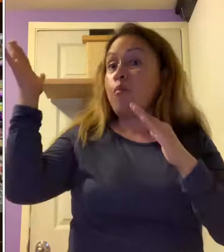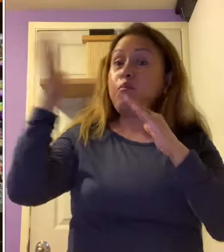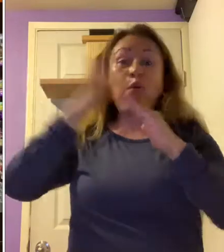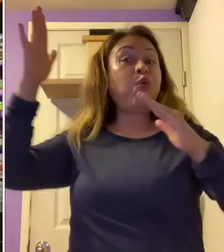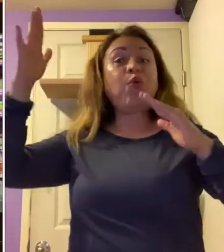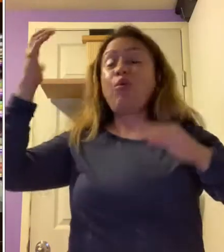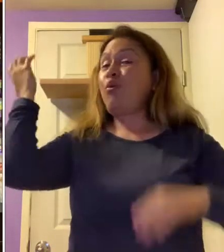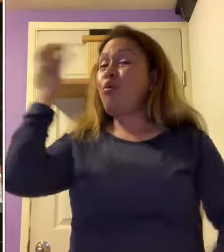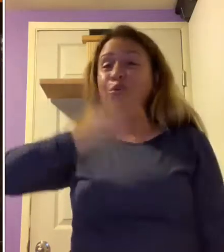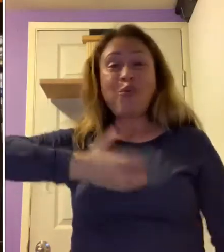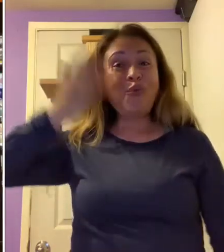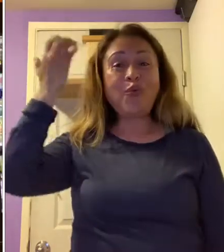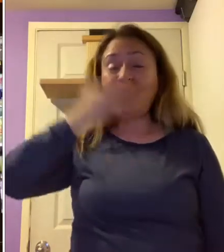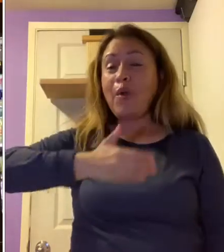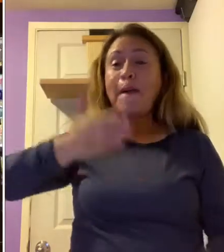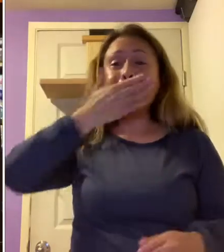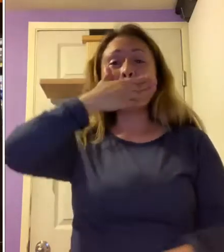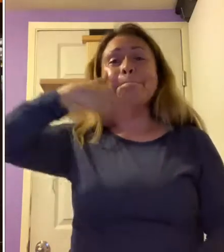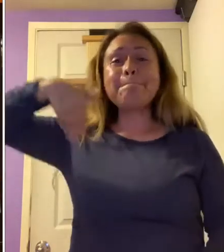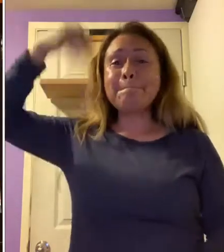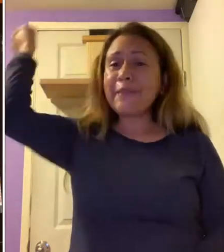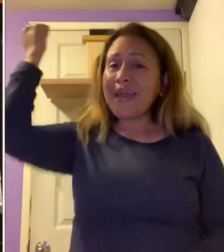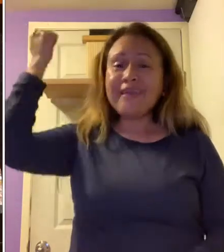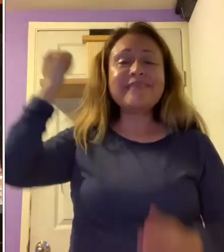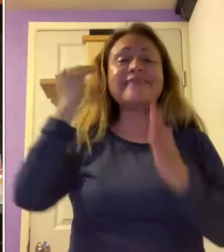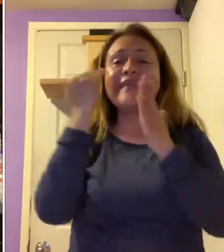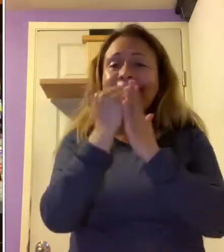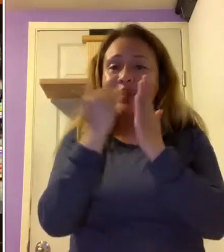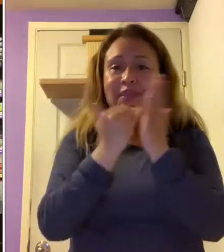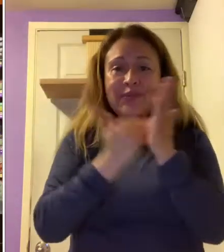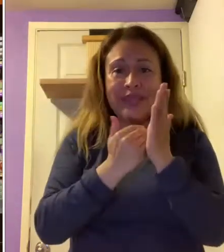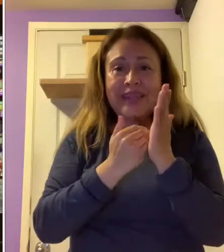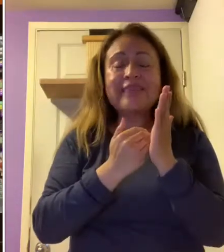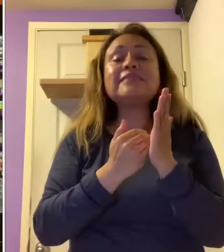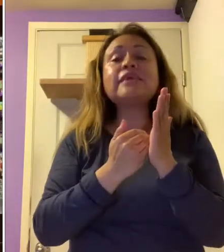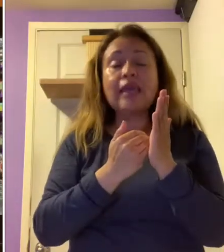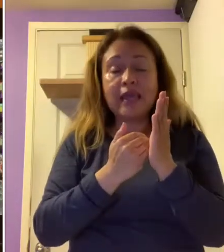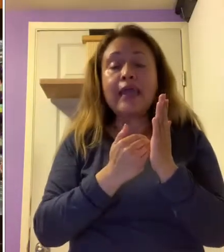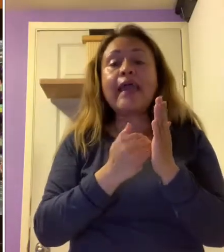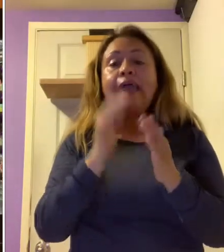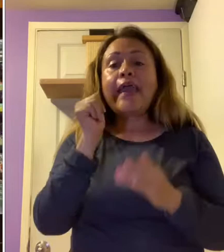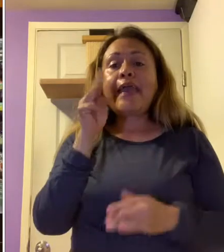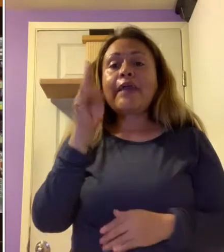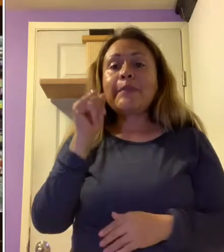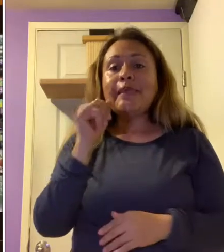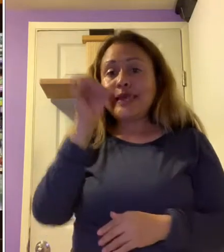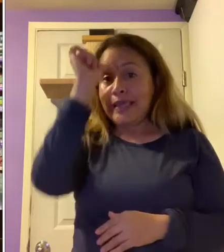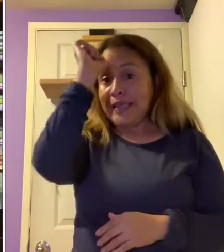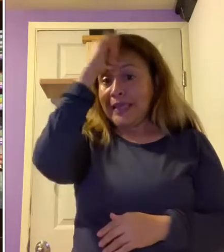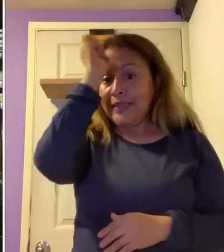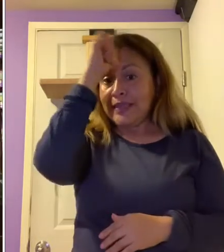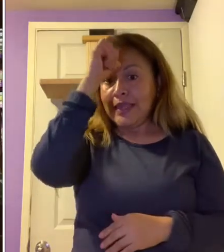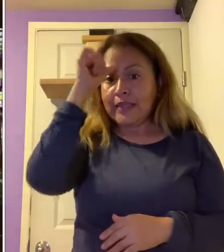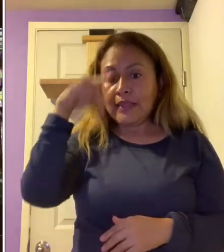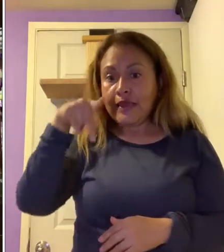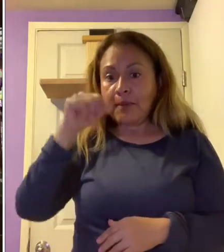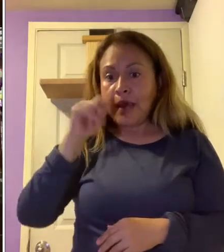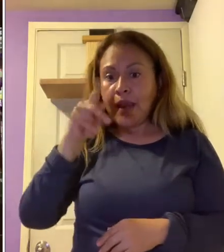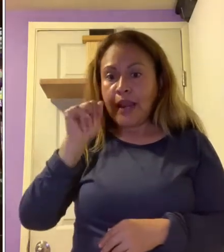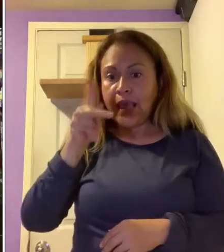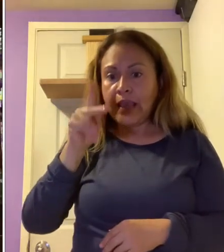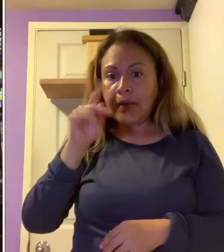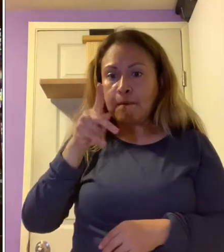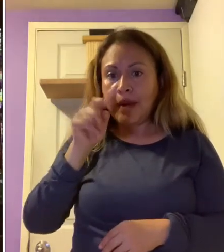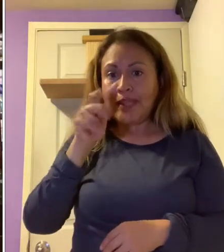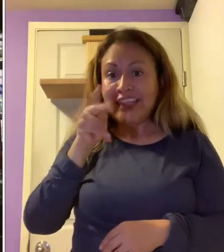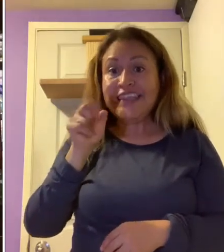whoever you are, high five, because you are killing it, you guys. I could not believe the ingredients here. So I'm gonna pick up Amy's Indian